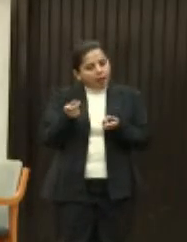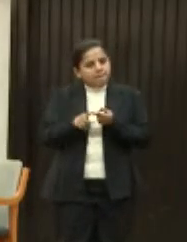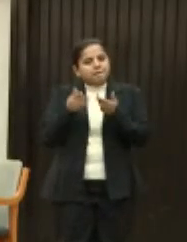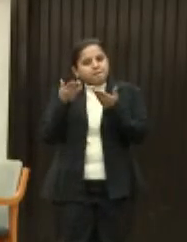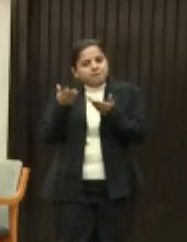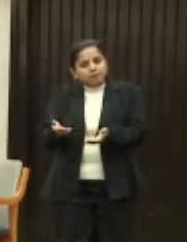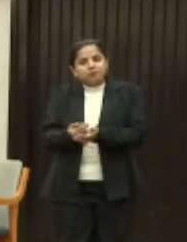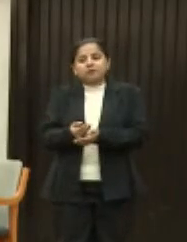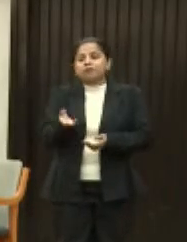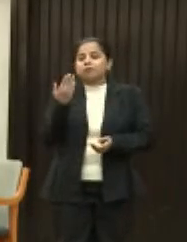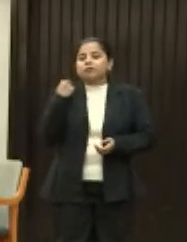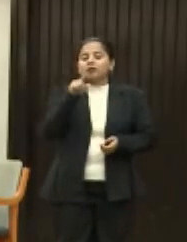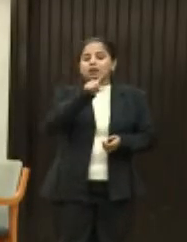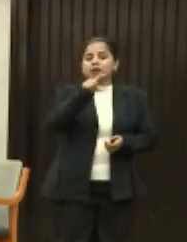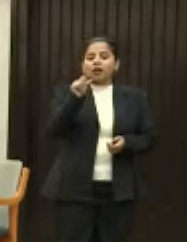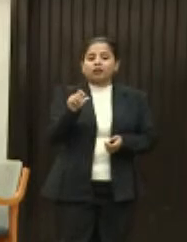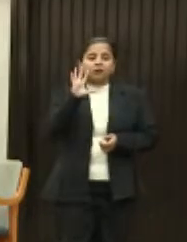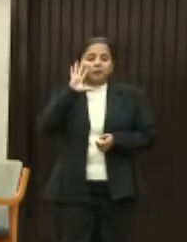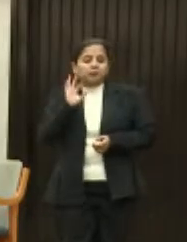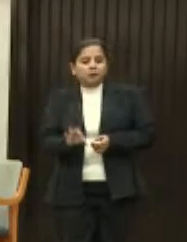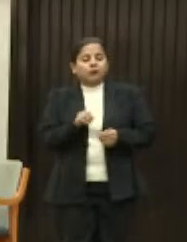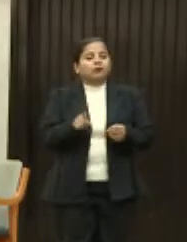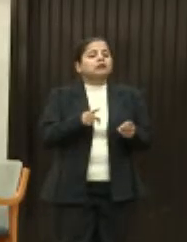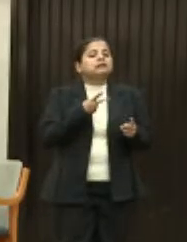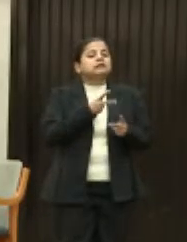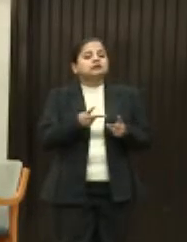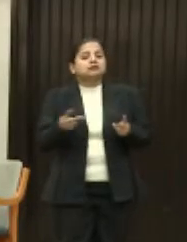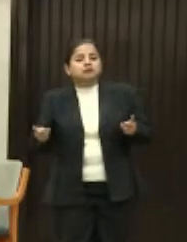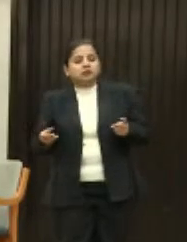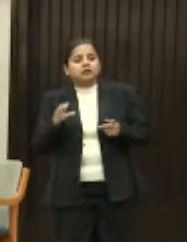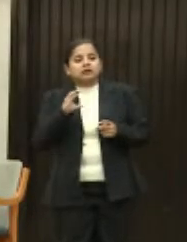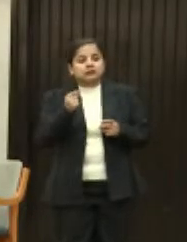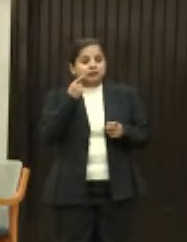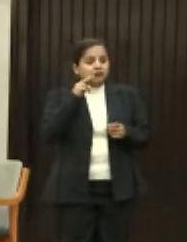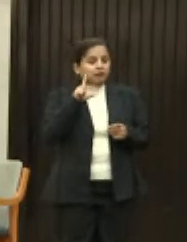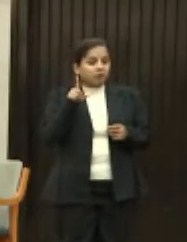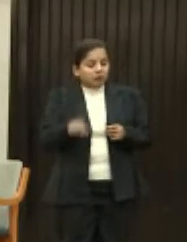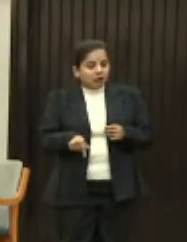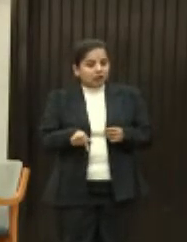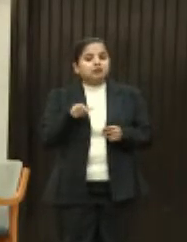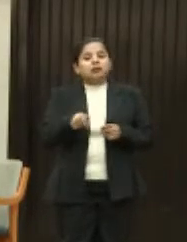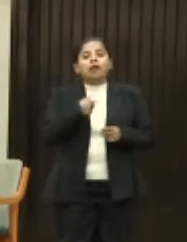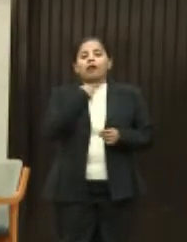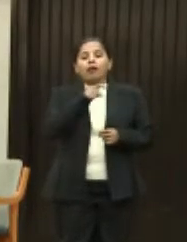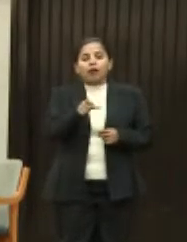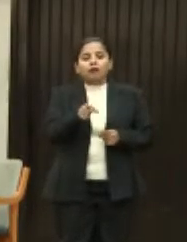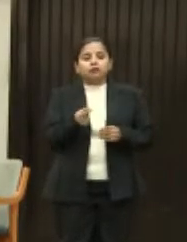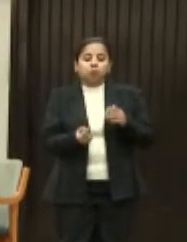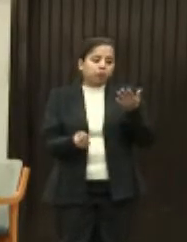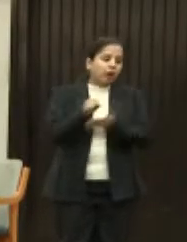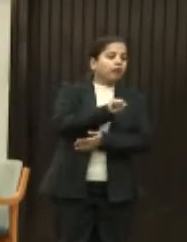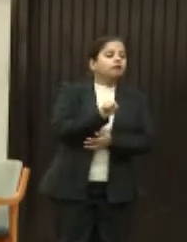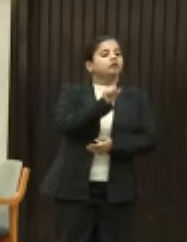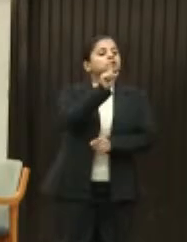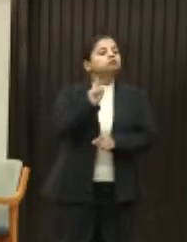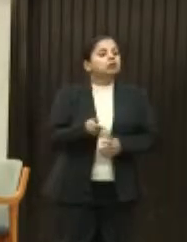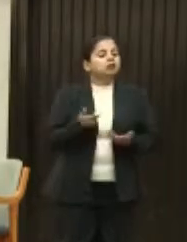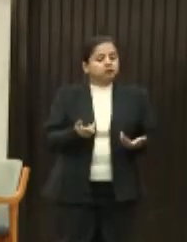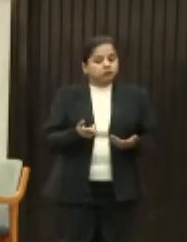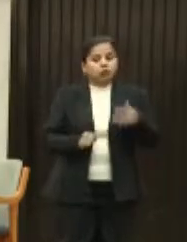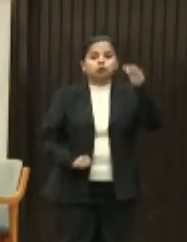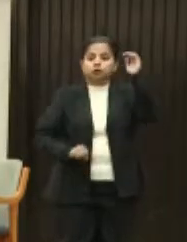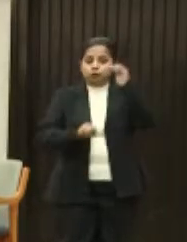These are the 19 most important kinds of civil cases you must try in order of priority. And right at the